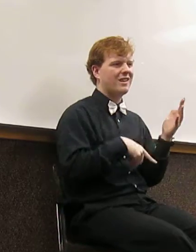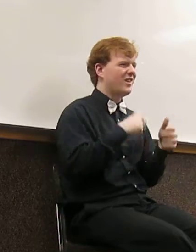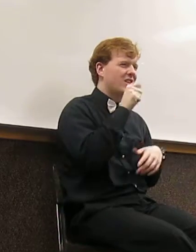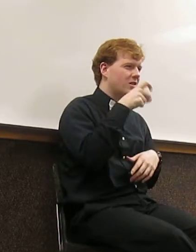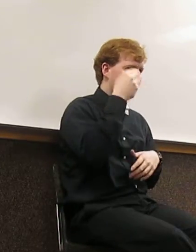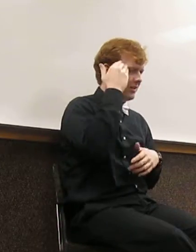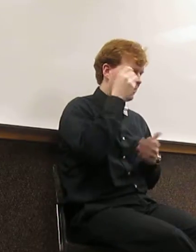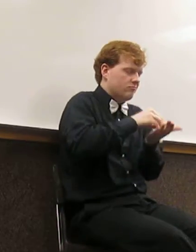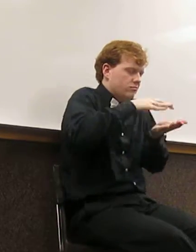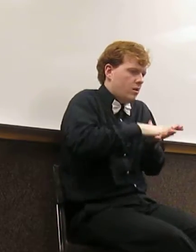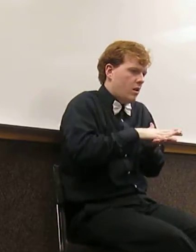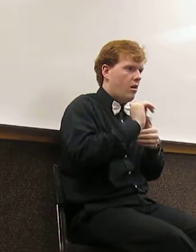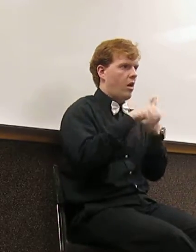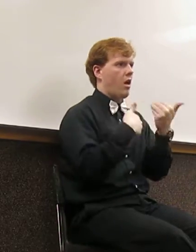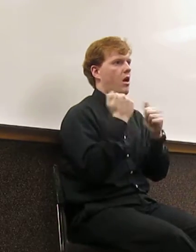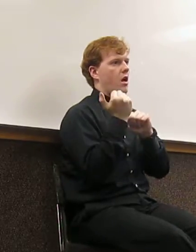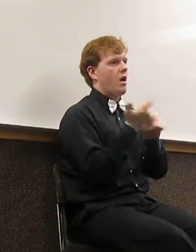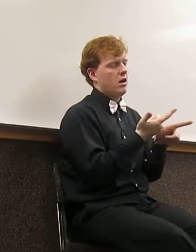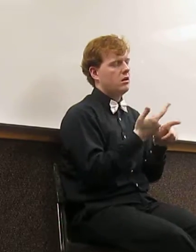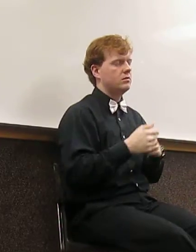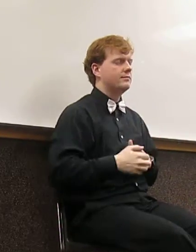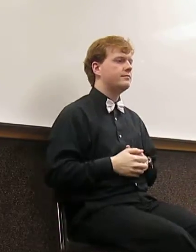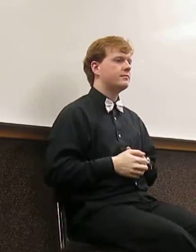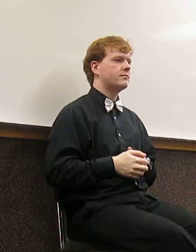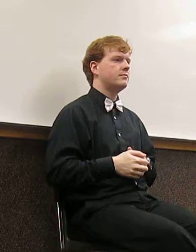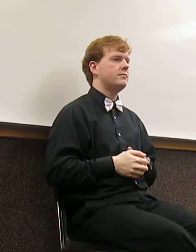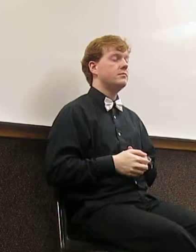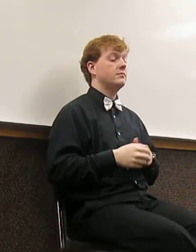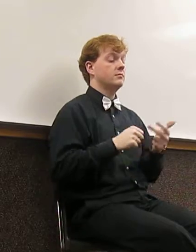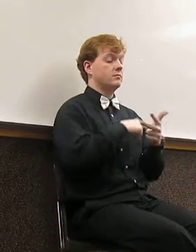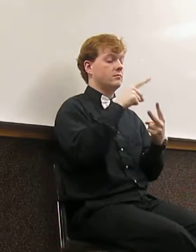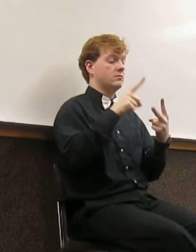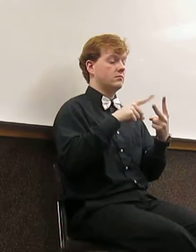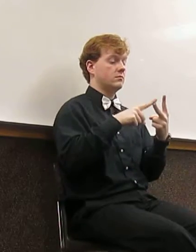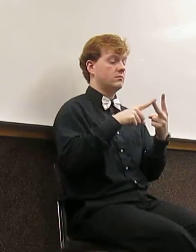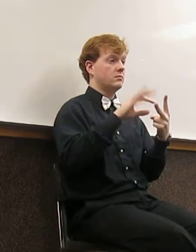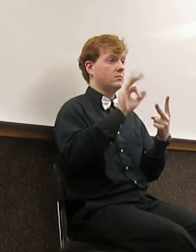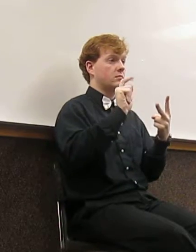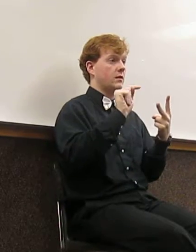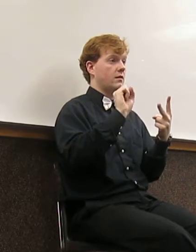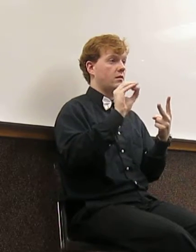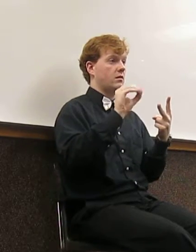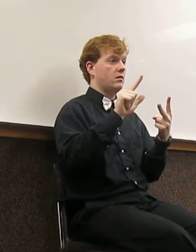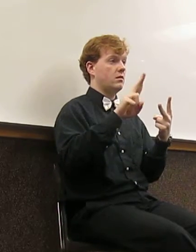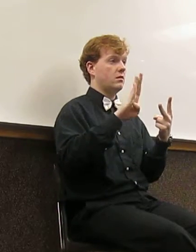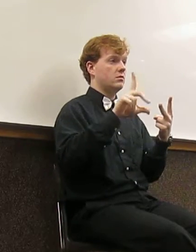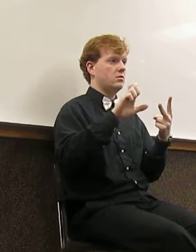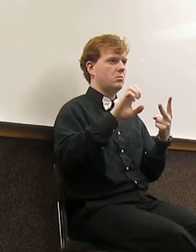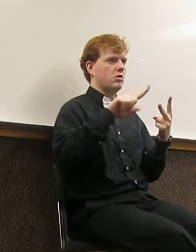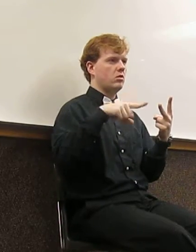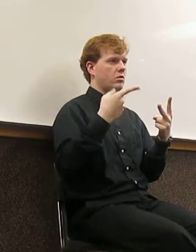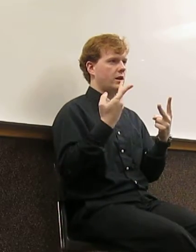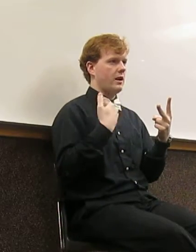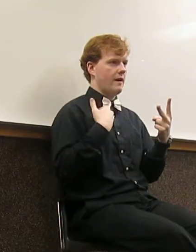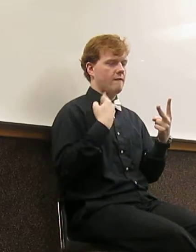both water-soluble. Okay, fat-soluble vitamins. There's only 4. There's a lot of water-soluble ones. There's only 4